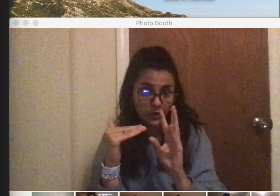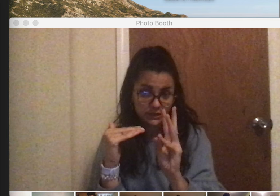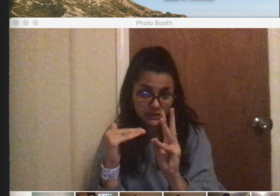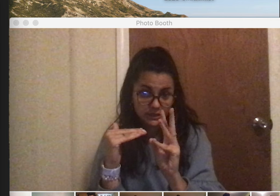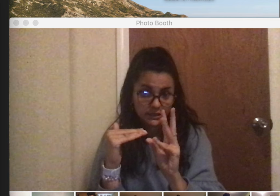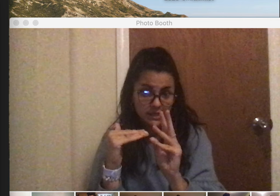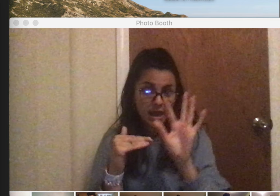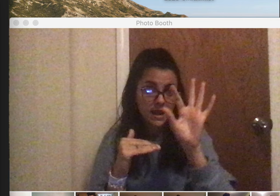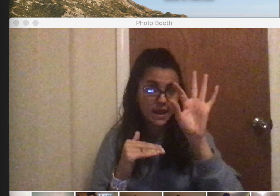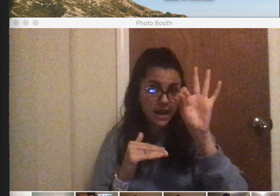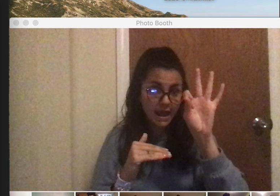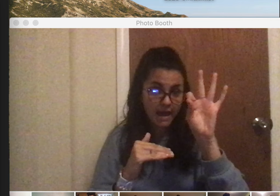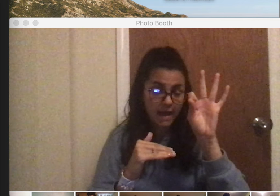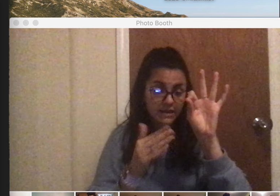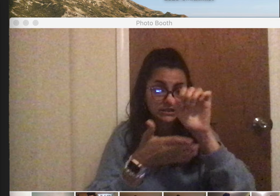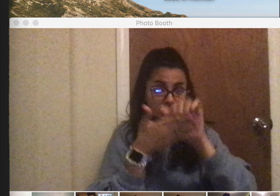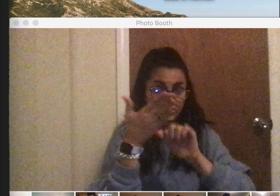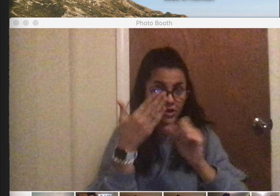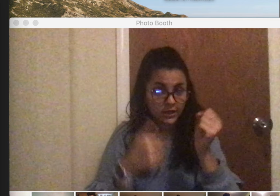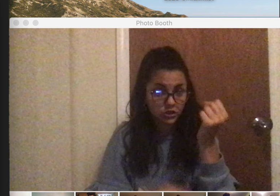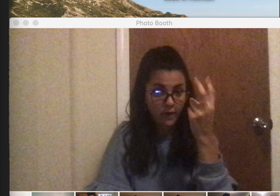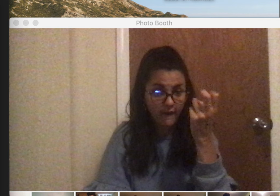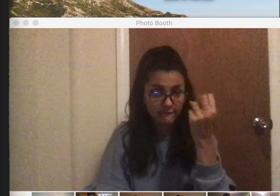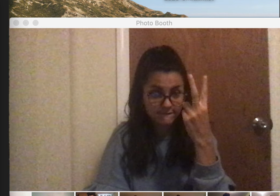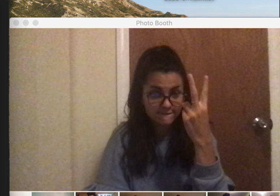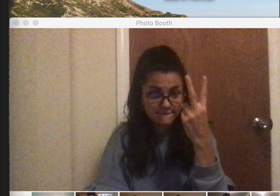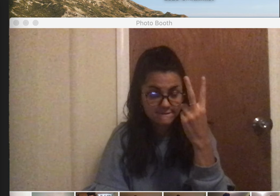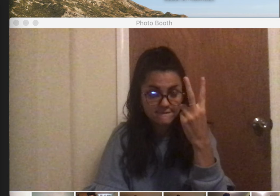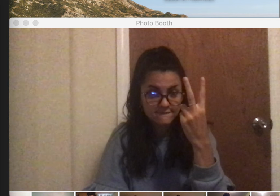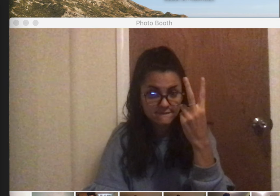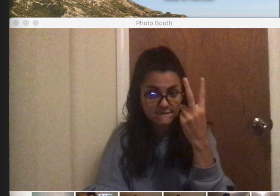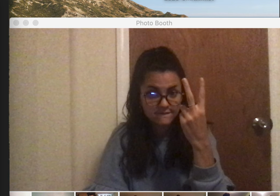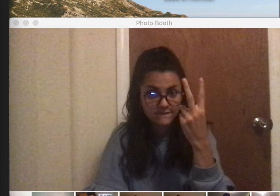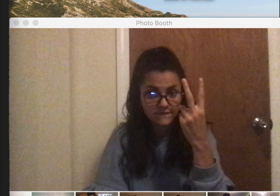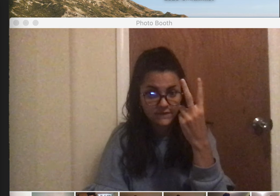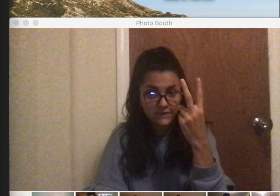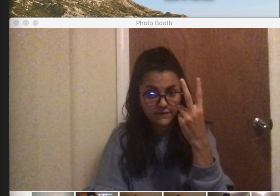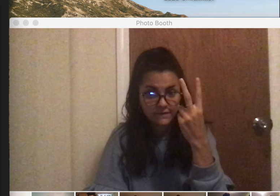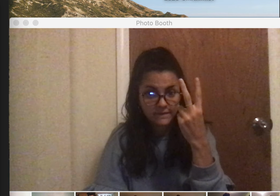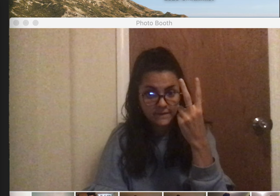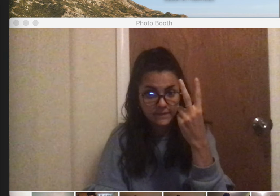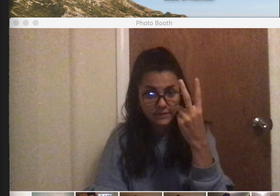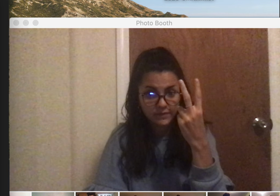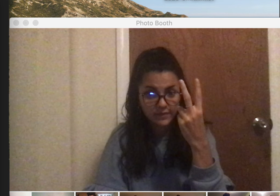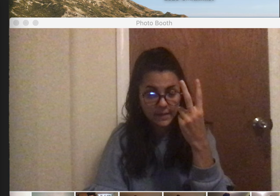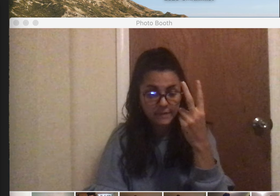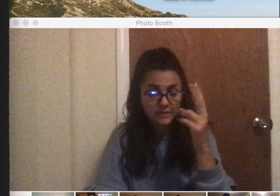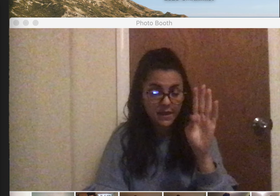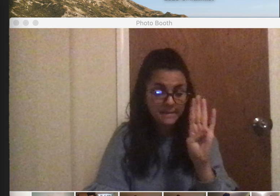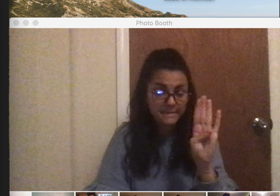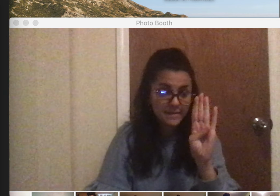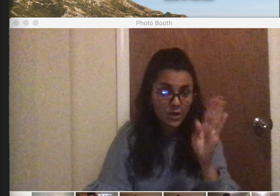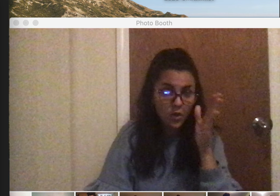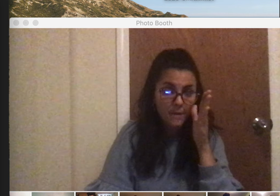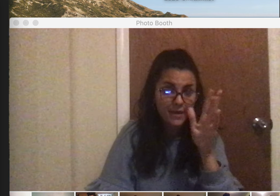12. So I'll write this out, 9 minus 12. And then for the b's, we're going to have 3 minus